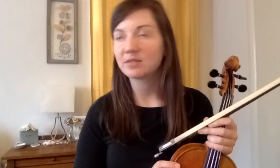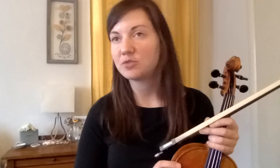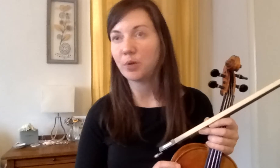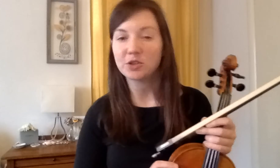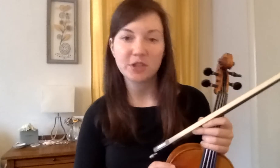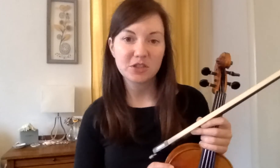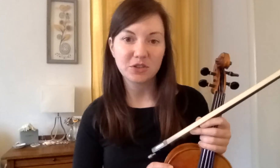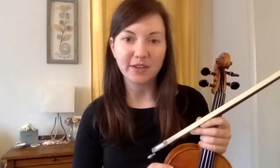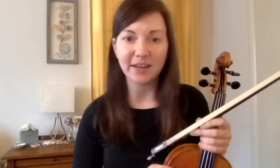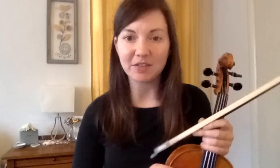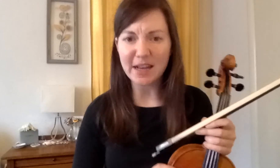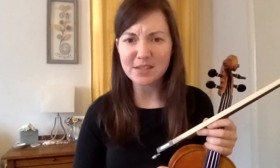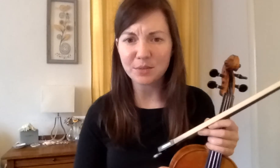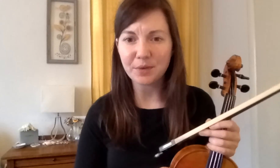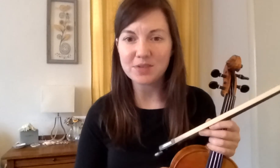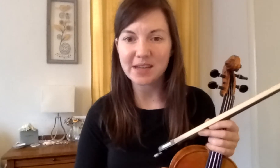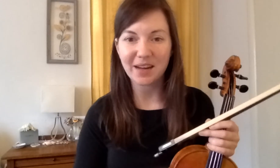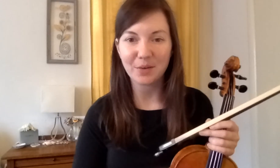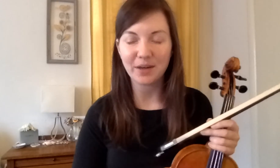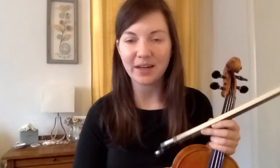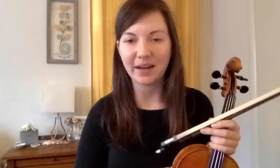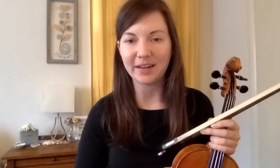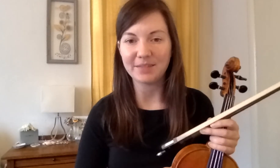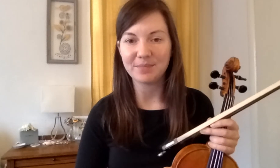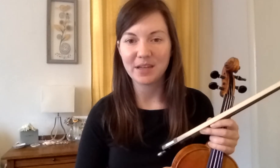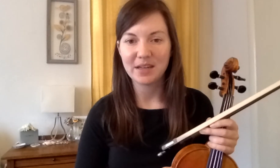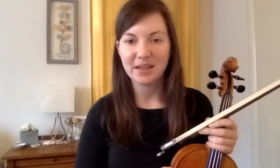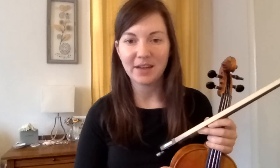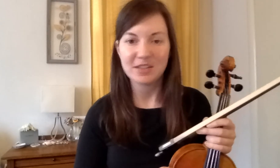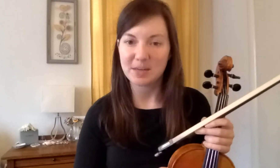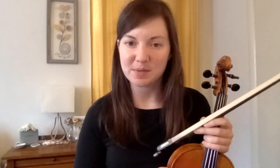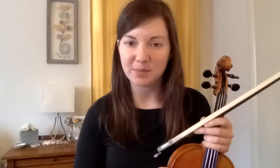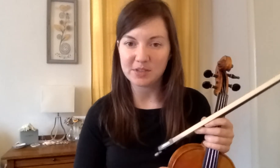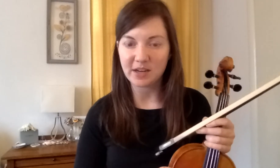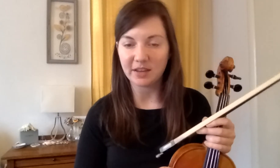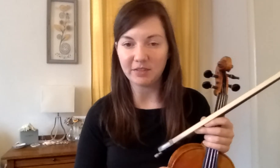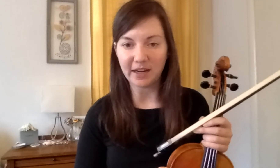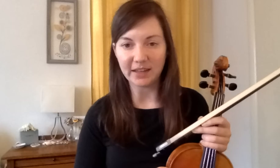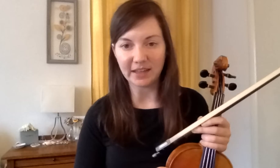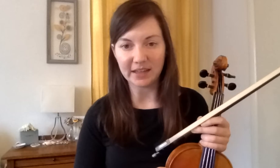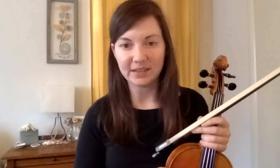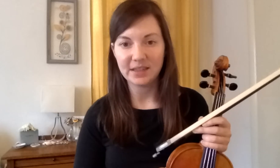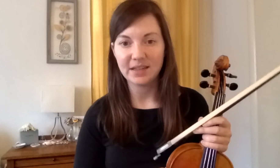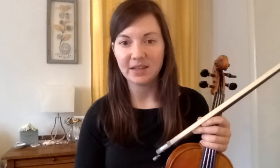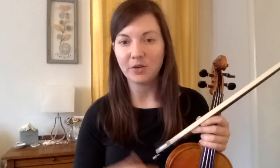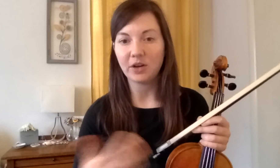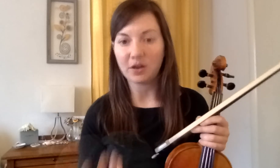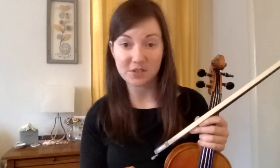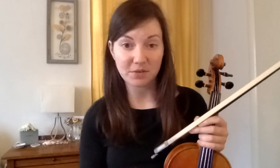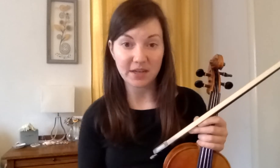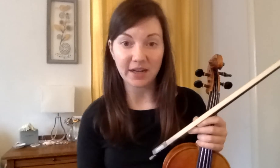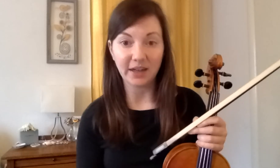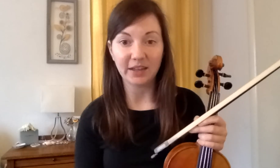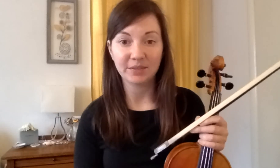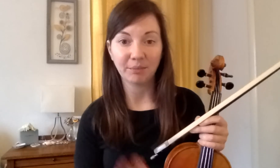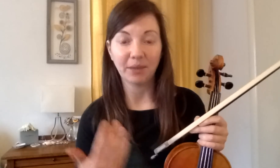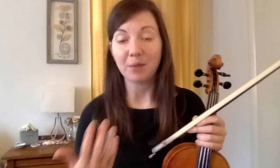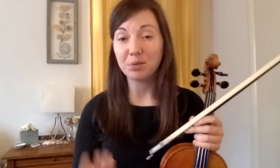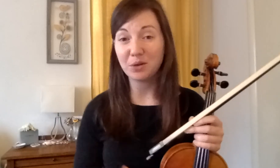more traditional kind of classical music or other types of music on the violin, you can also hear like